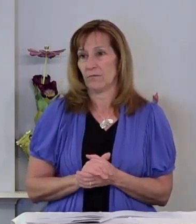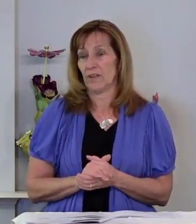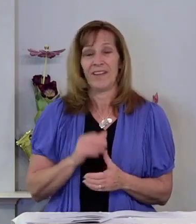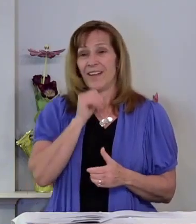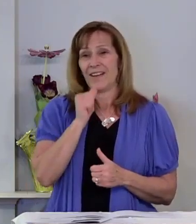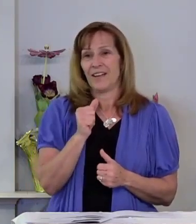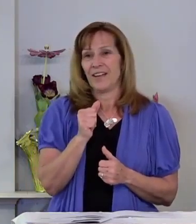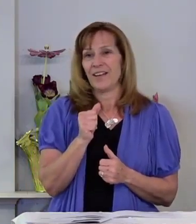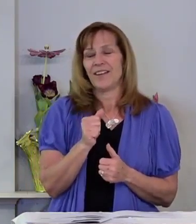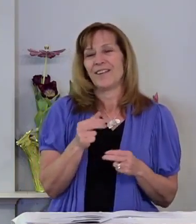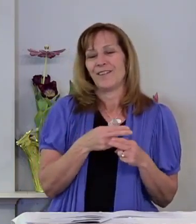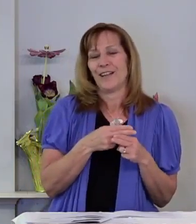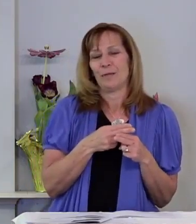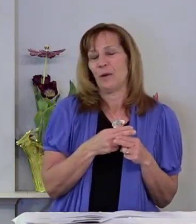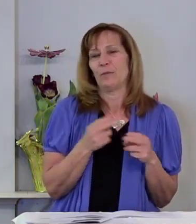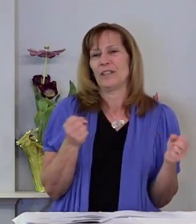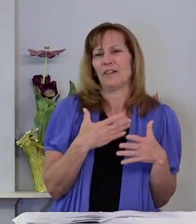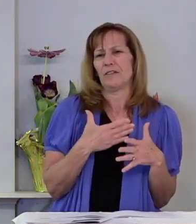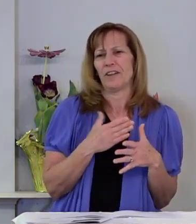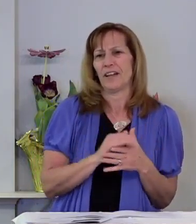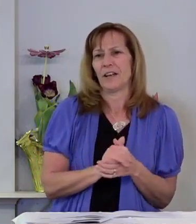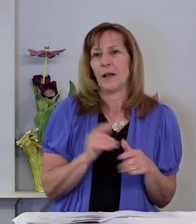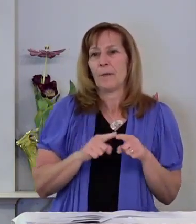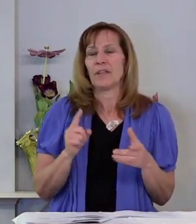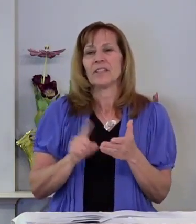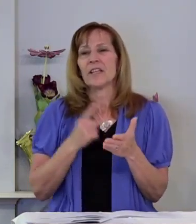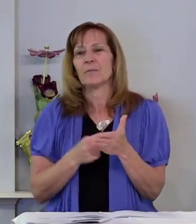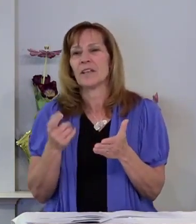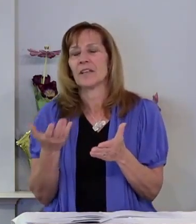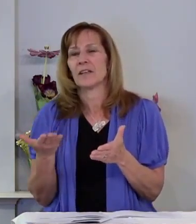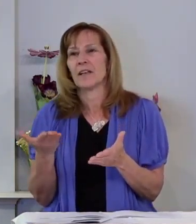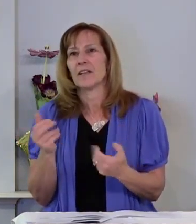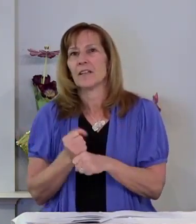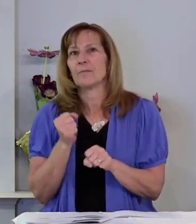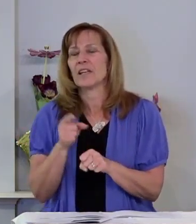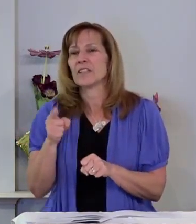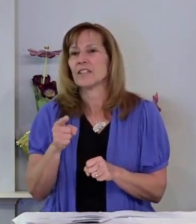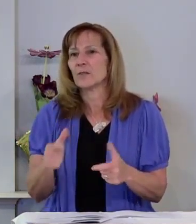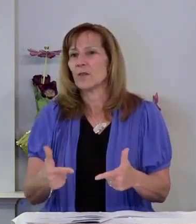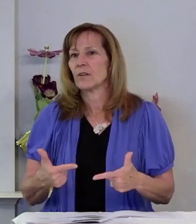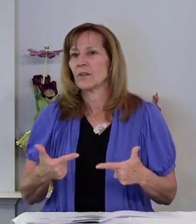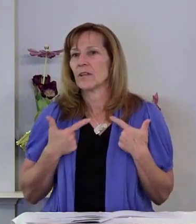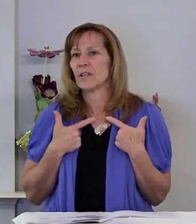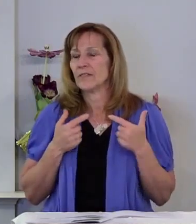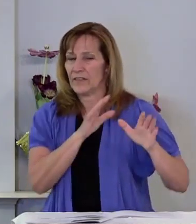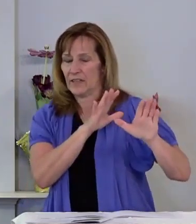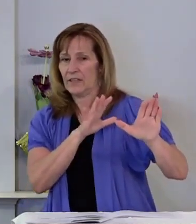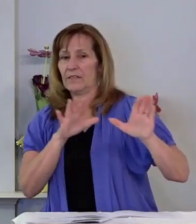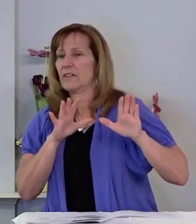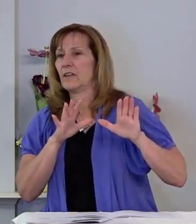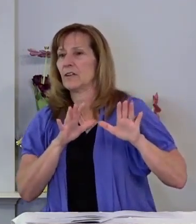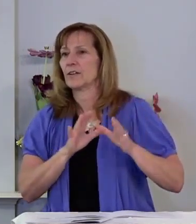Not the momentary fright, but something that makes you live in